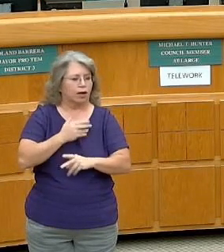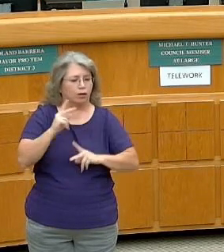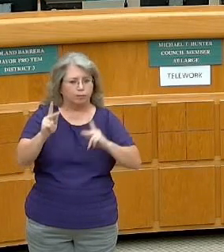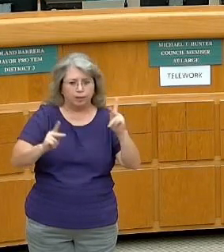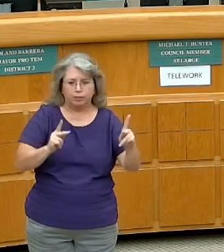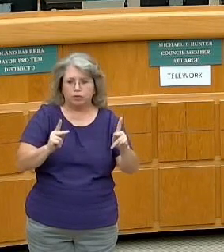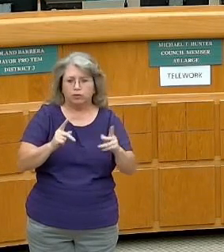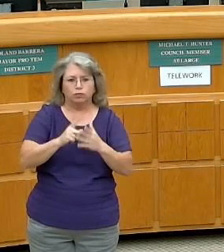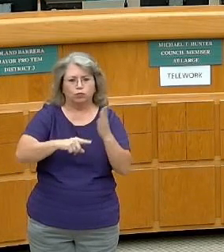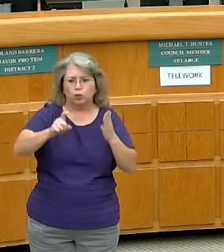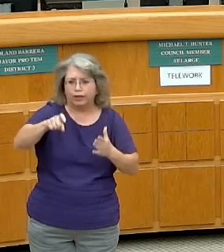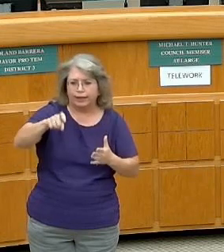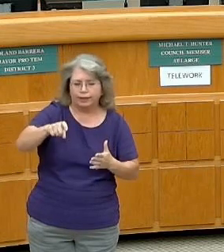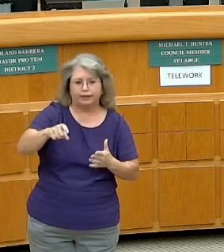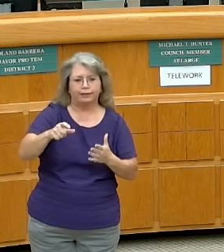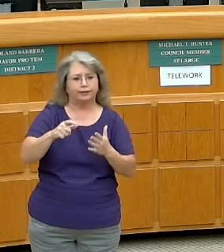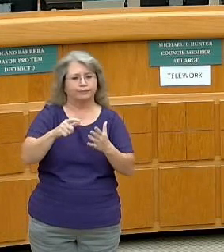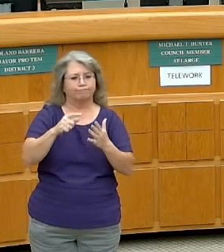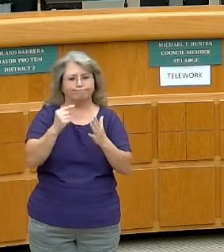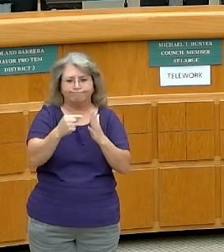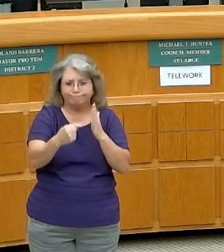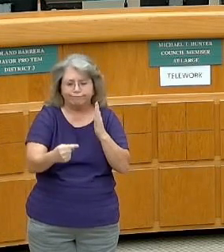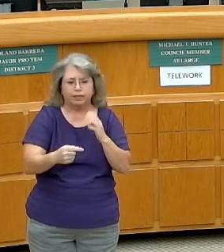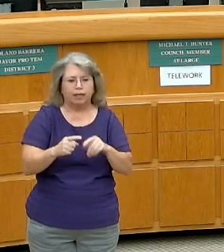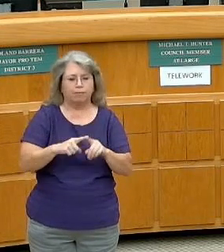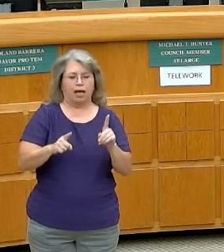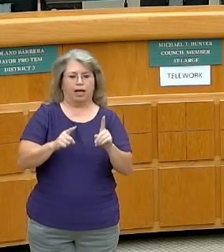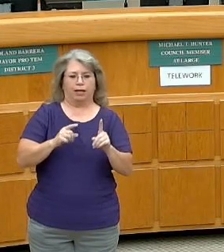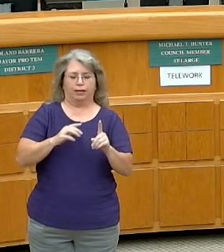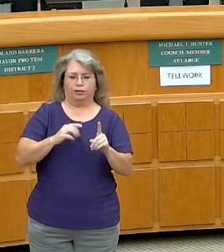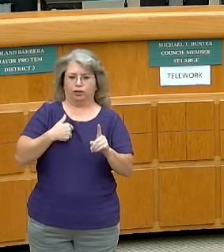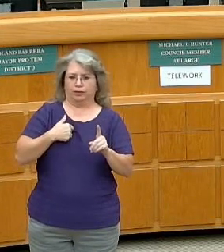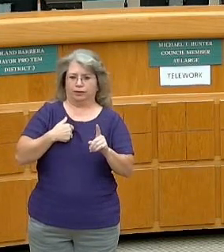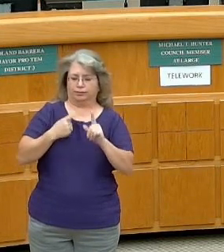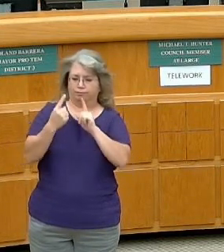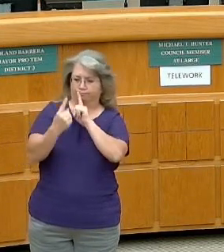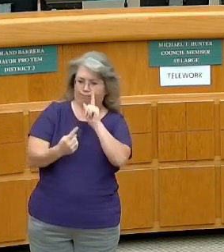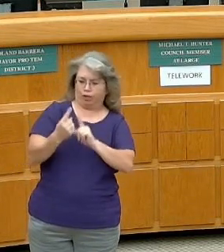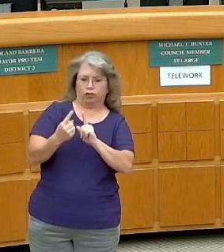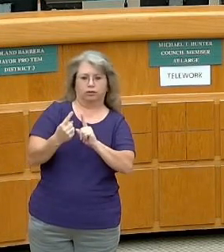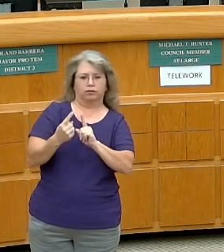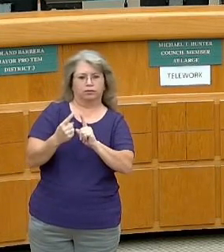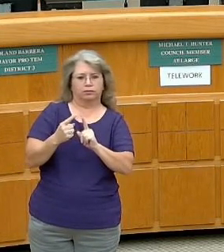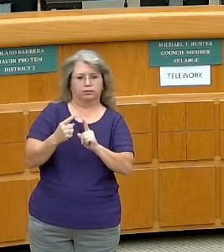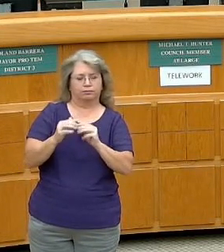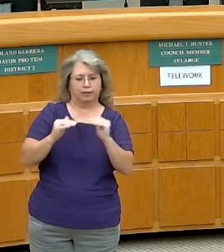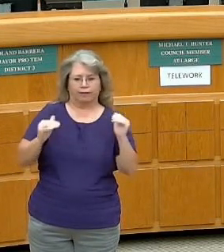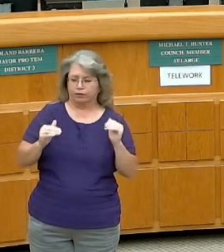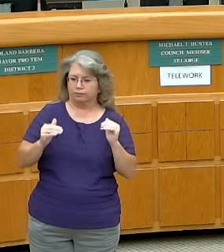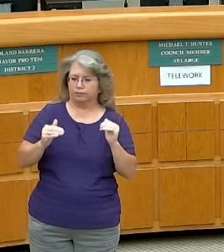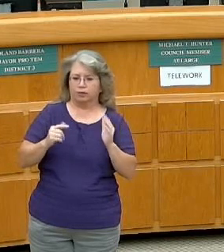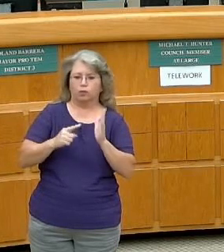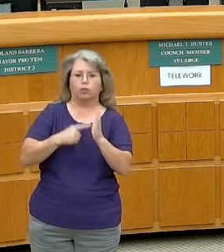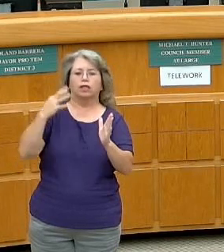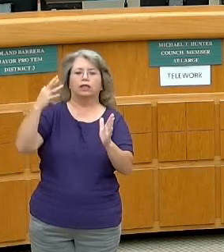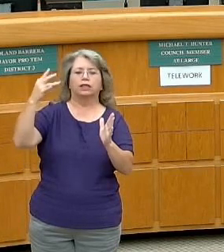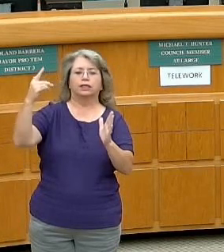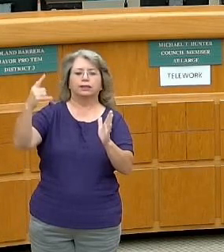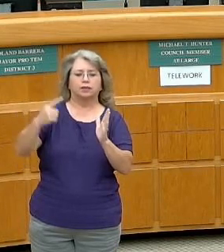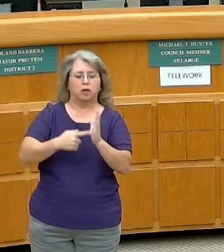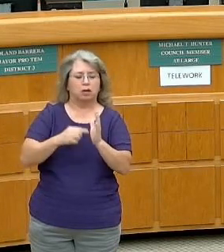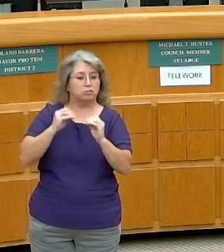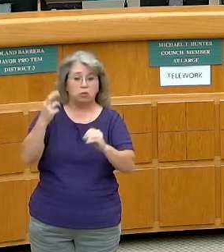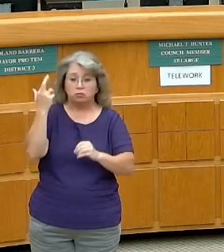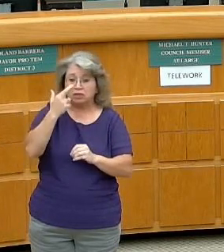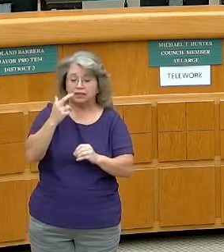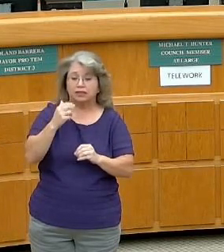our needs, but just on a personal level, every once in a while, for no reason at all, I'll get the most